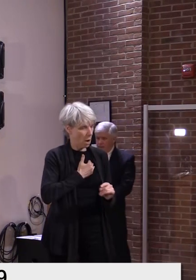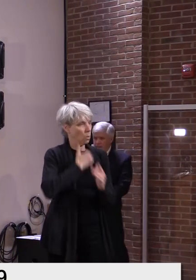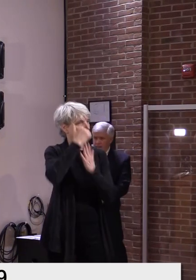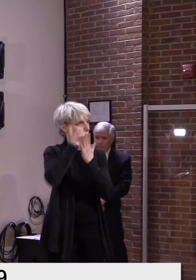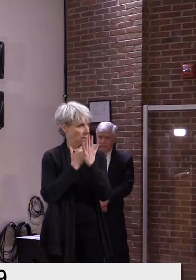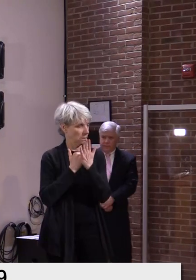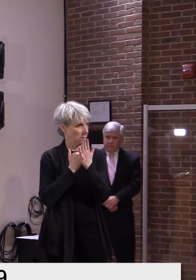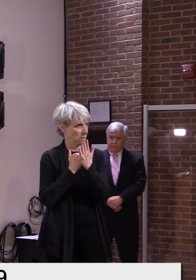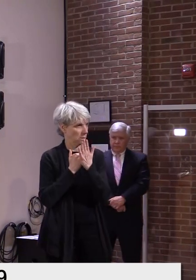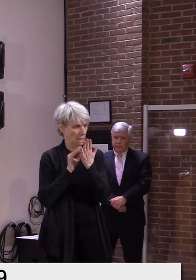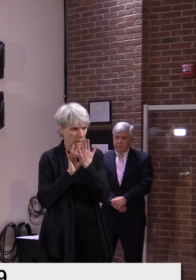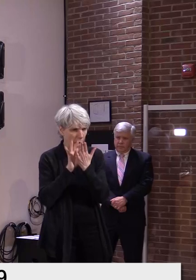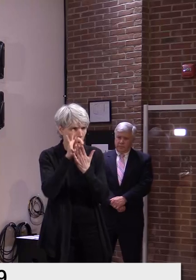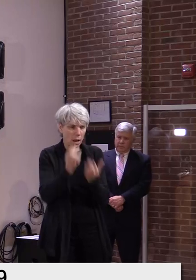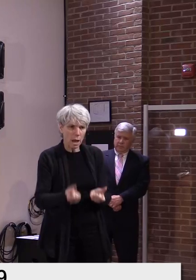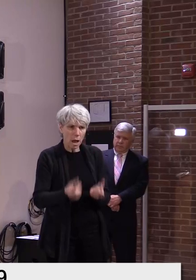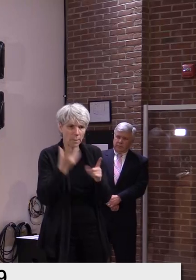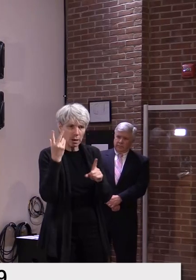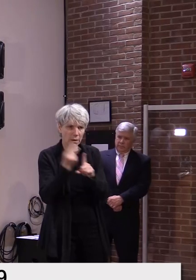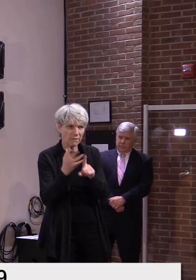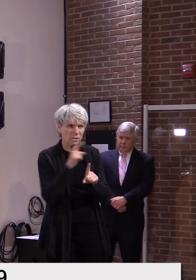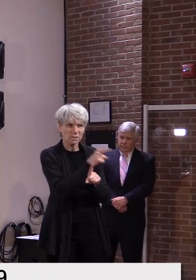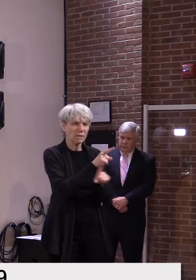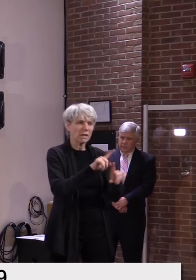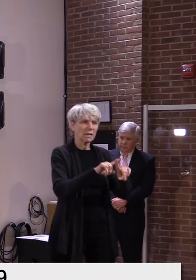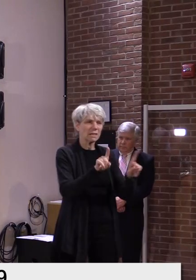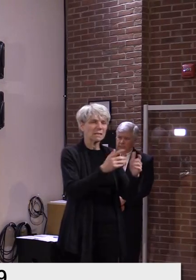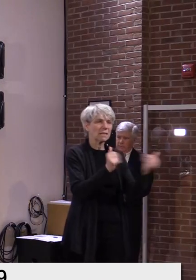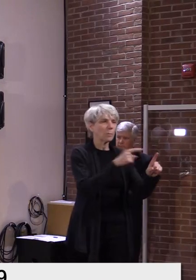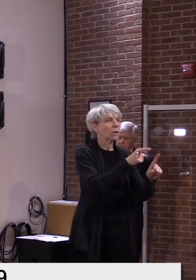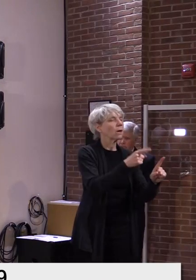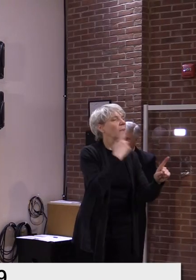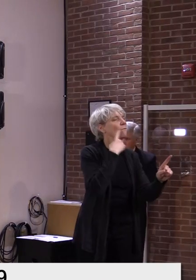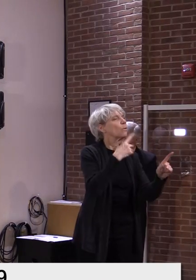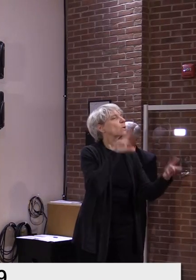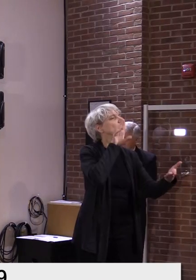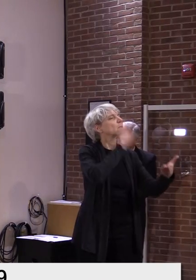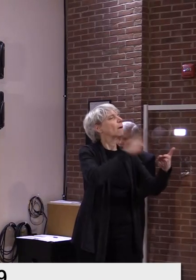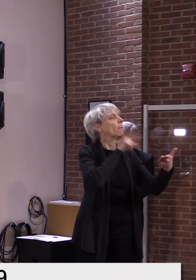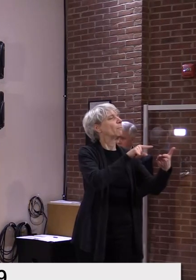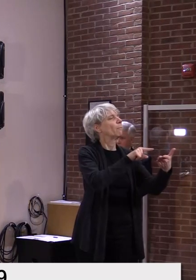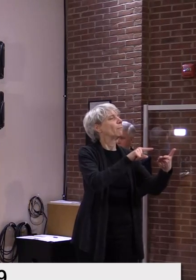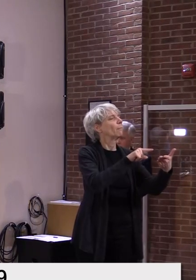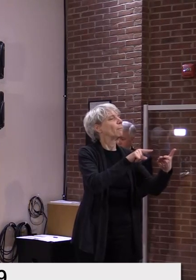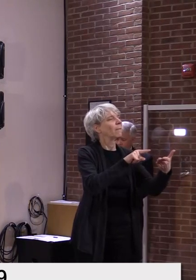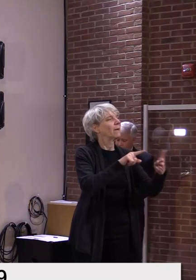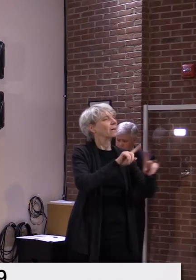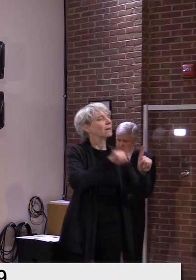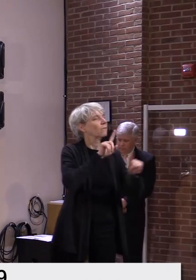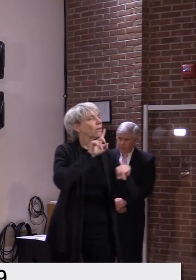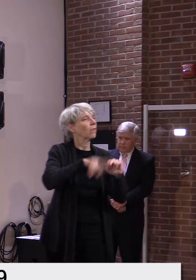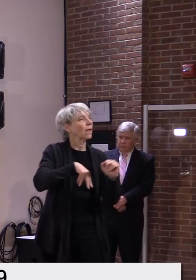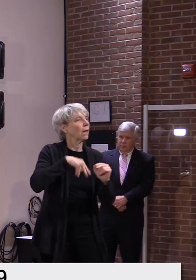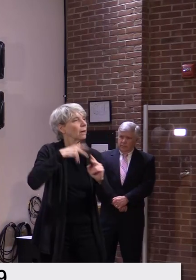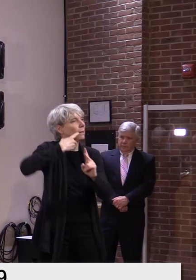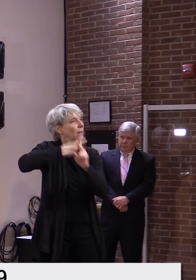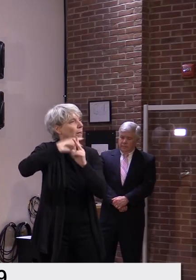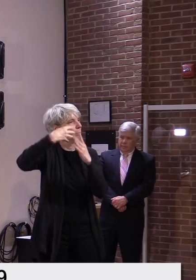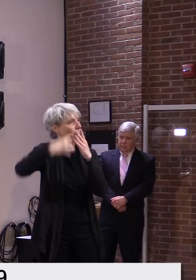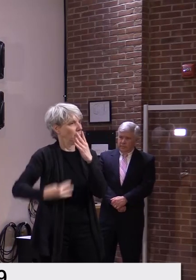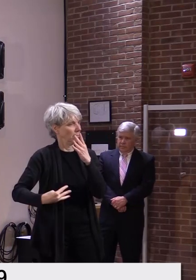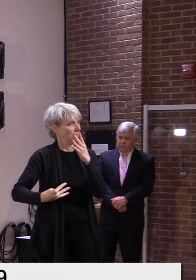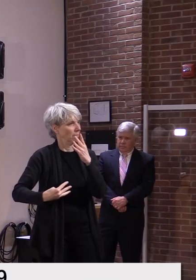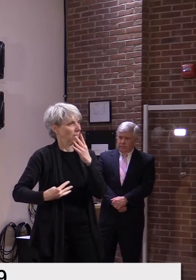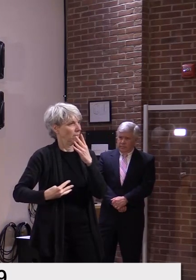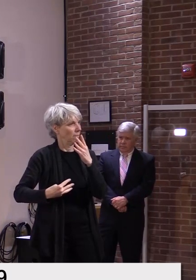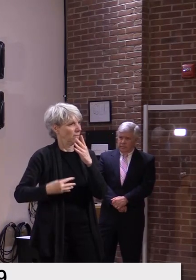many Vermonters have been vaccinated. That is a registration portal, and that's its major purpose. So it would be